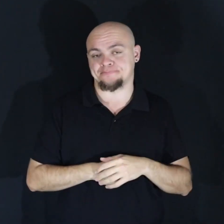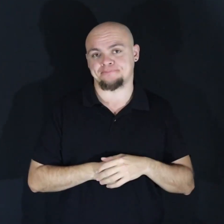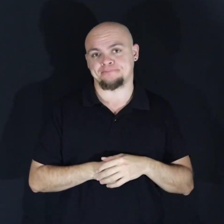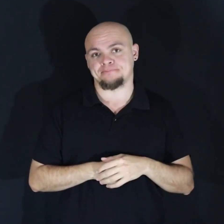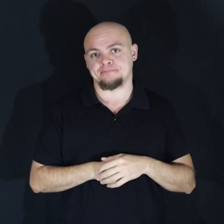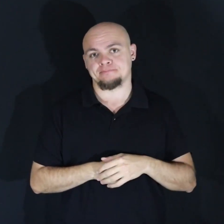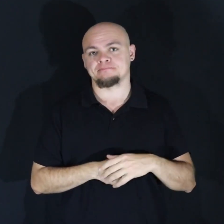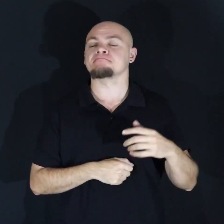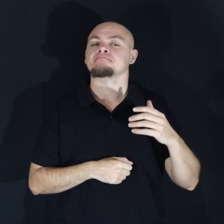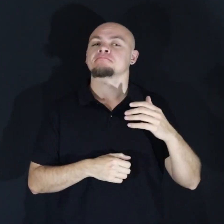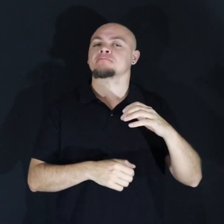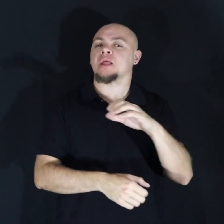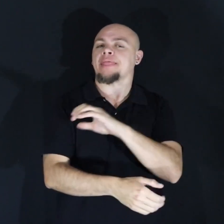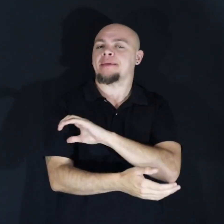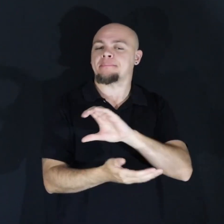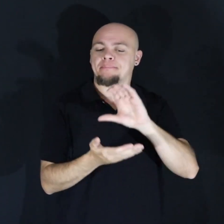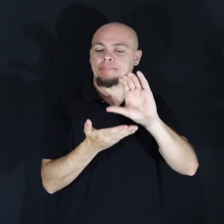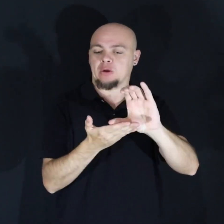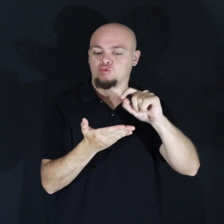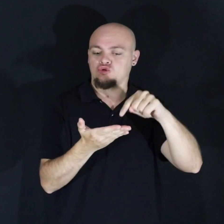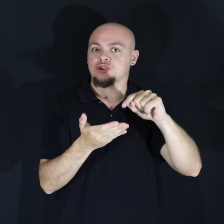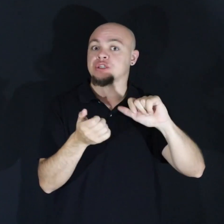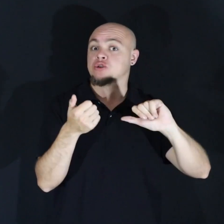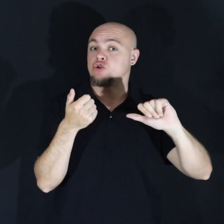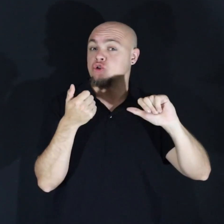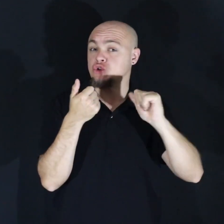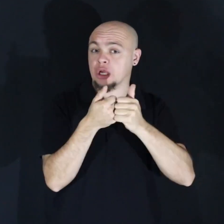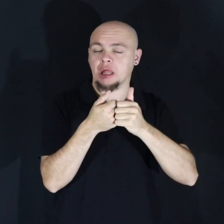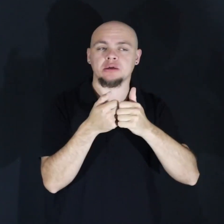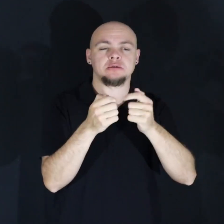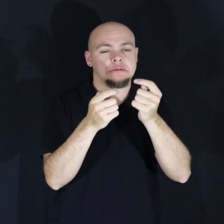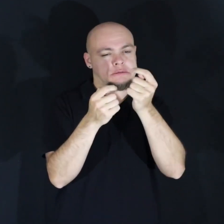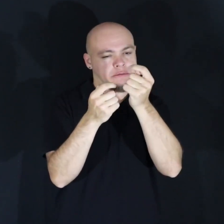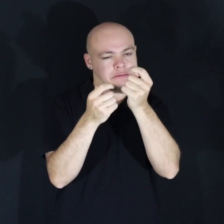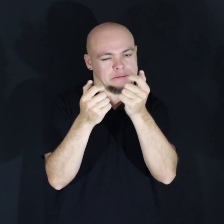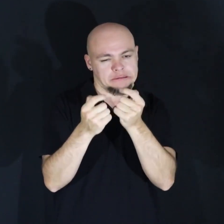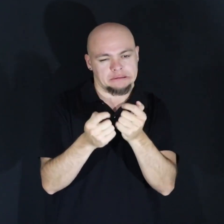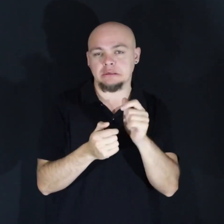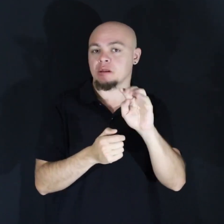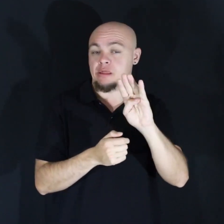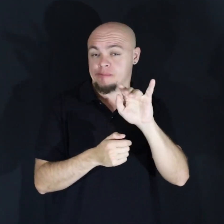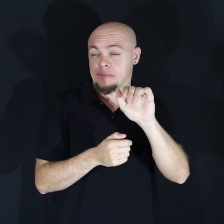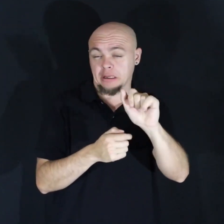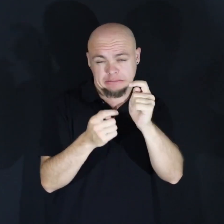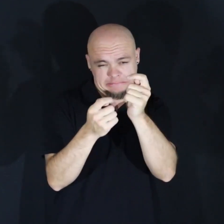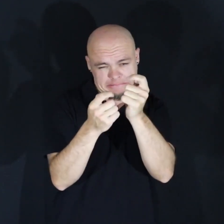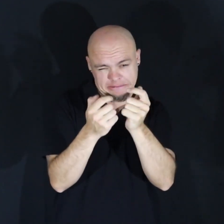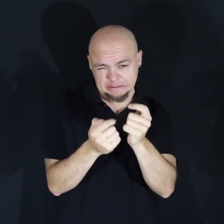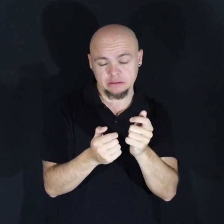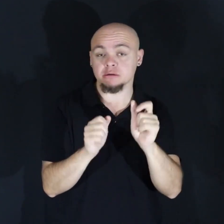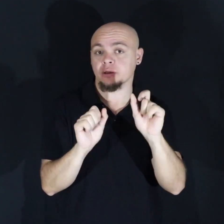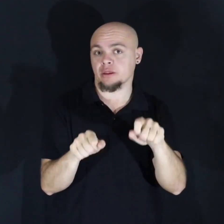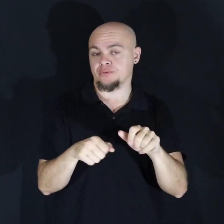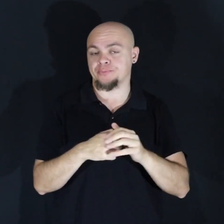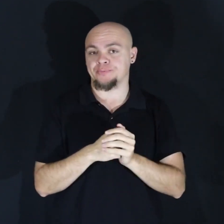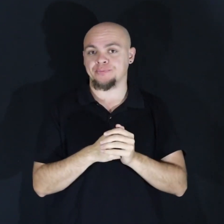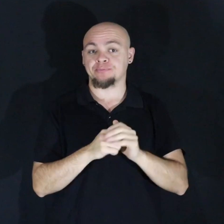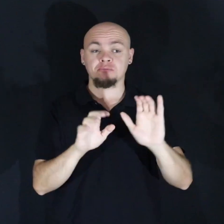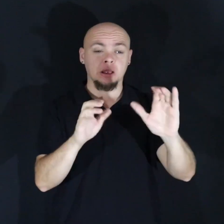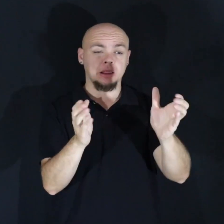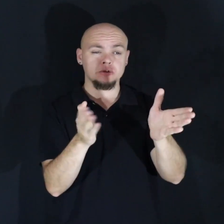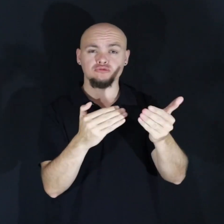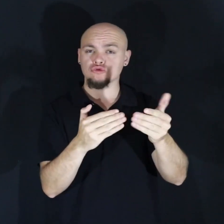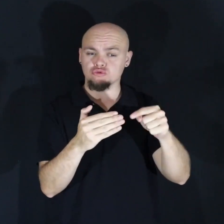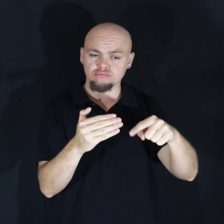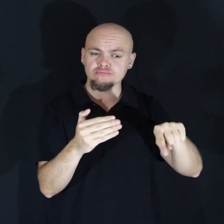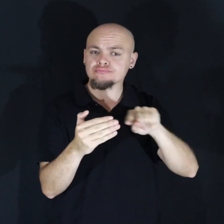We have the power to challenge and dismantle these biases, to create classrooms in